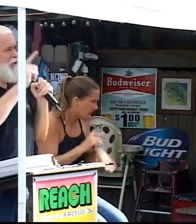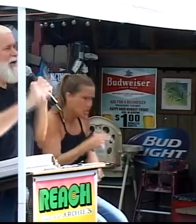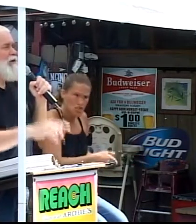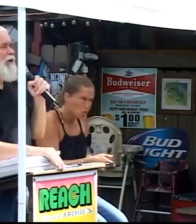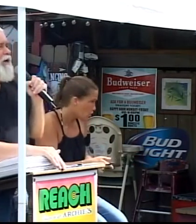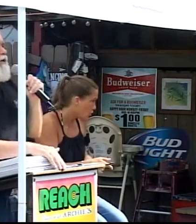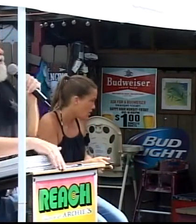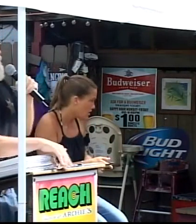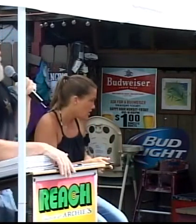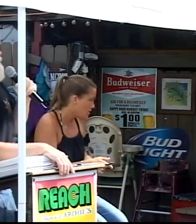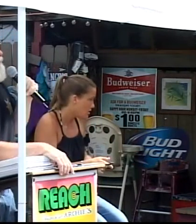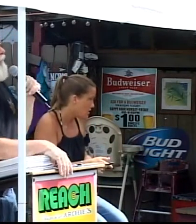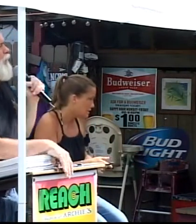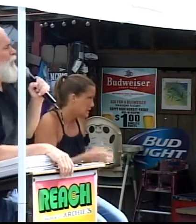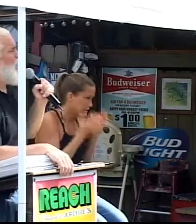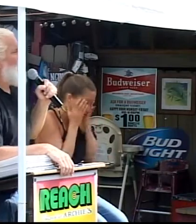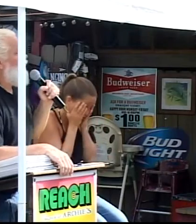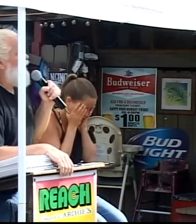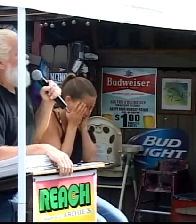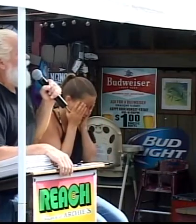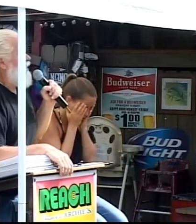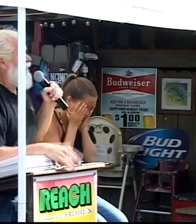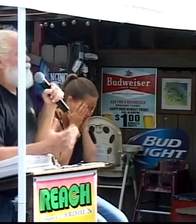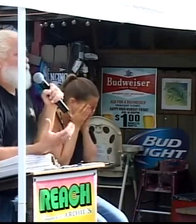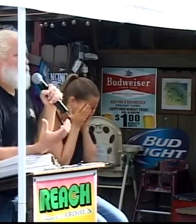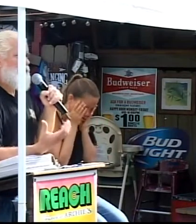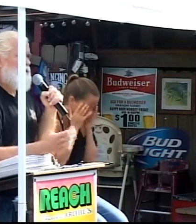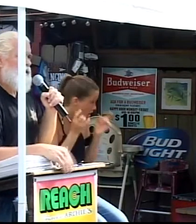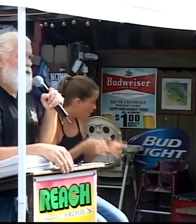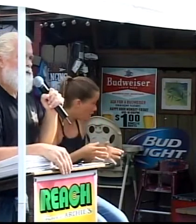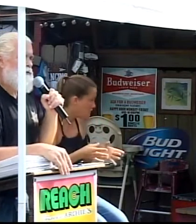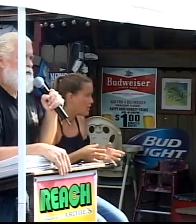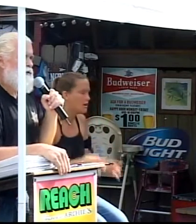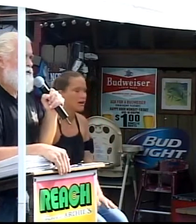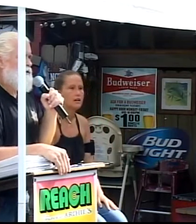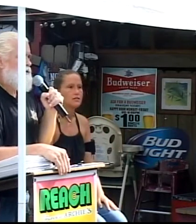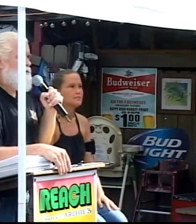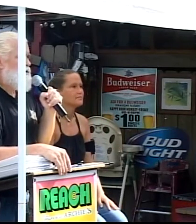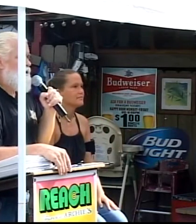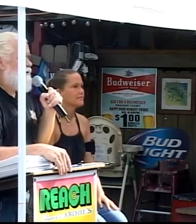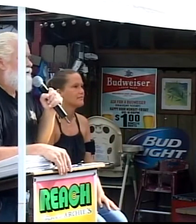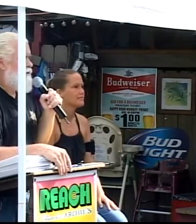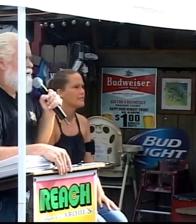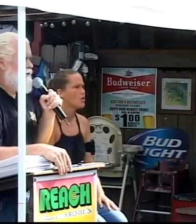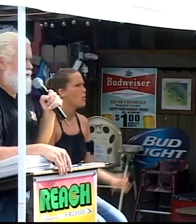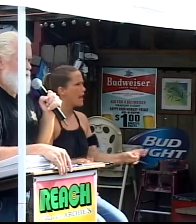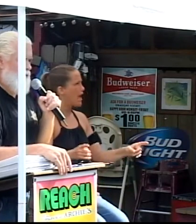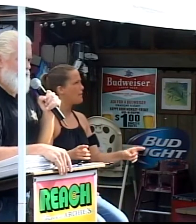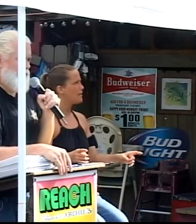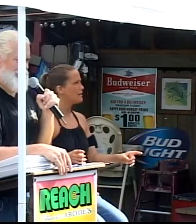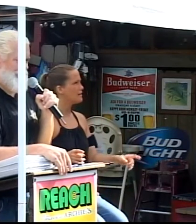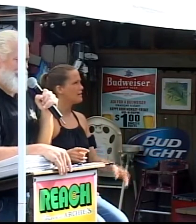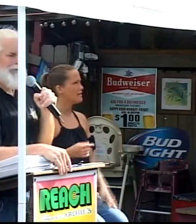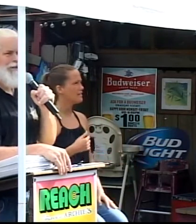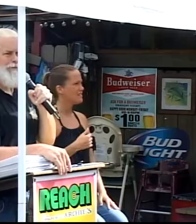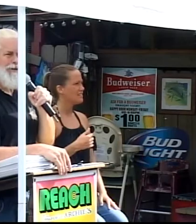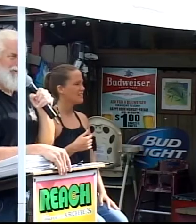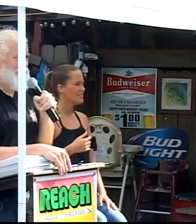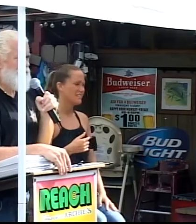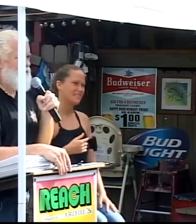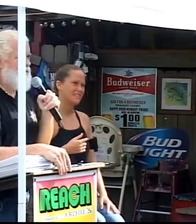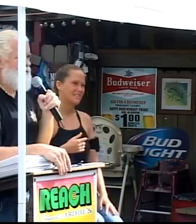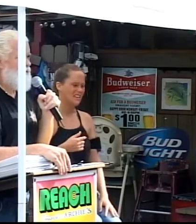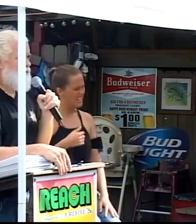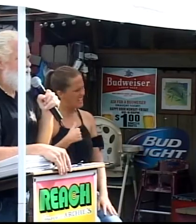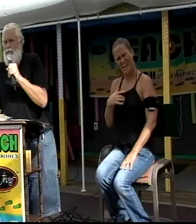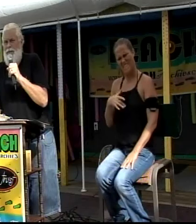But listen to how God handled it. I kept on feeling like I was supposed to go visit him in jail. And I'm like, I don't know that I want